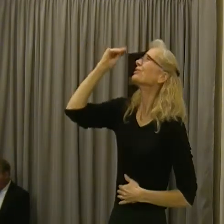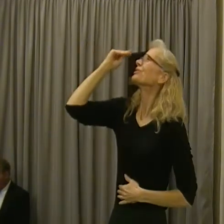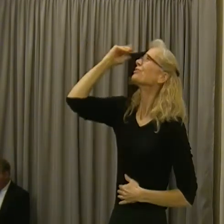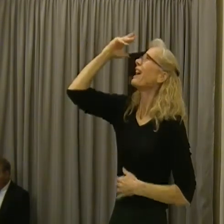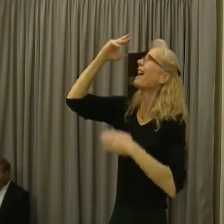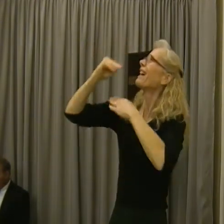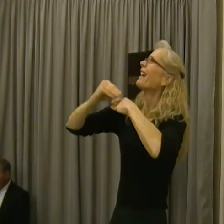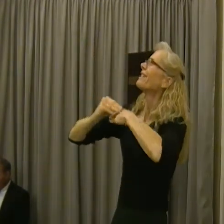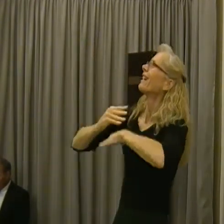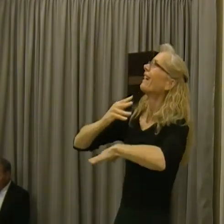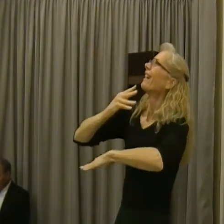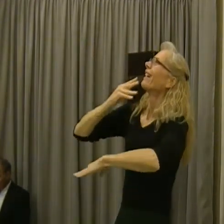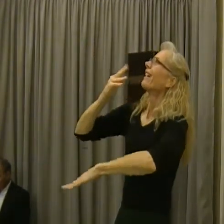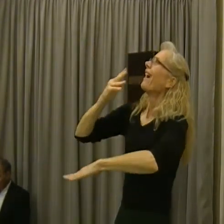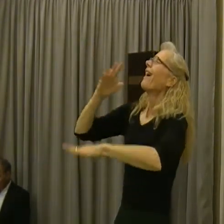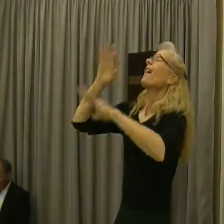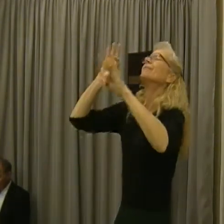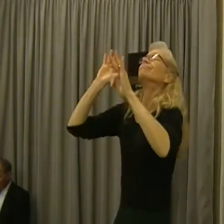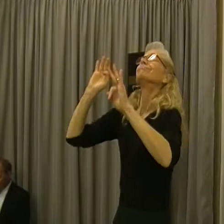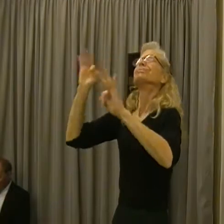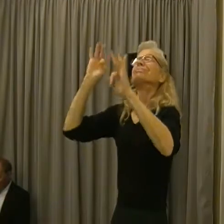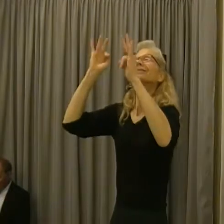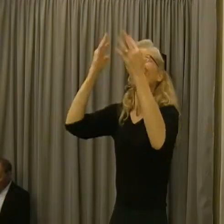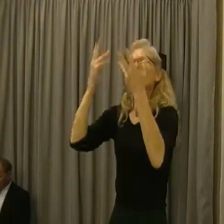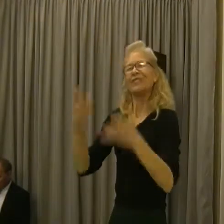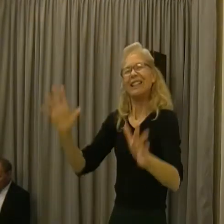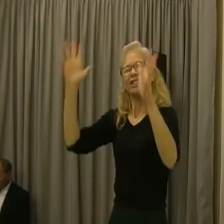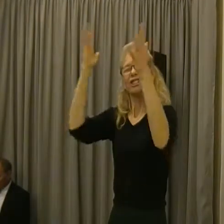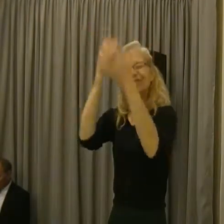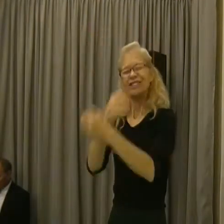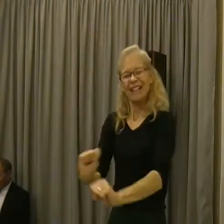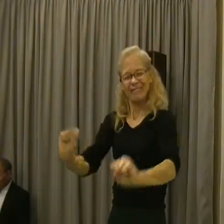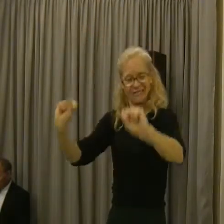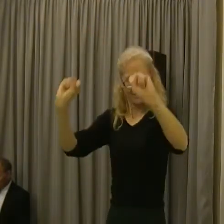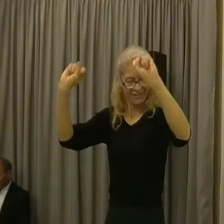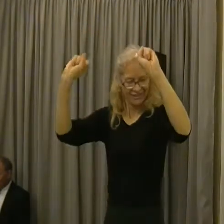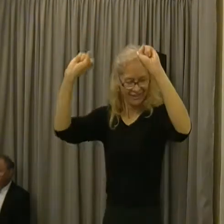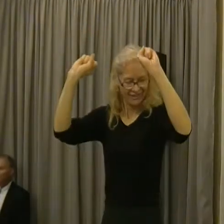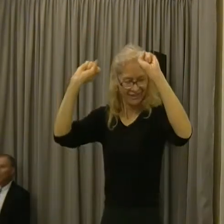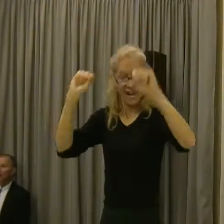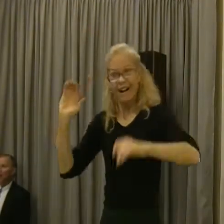Yeah.